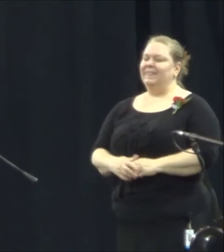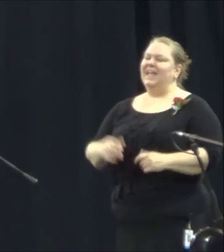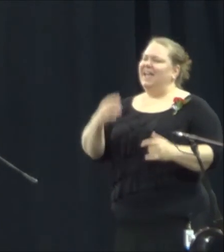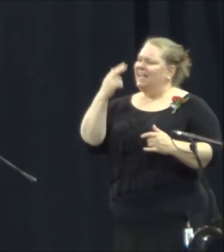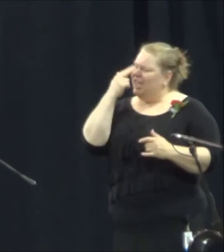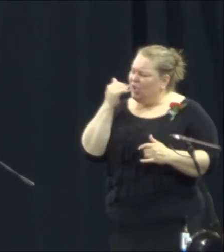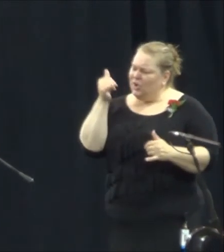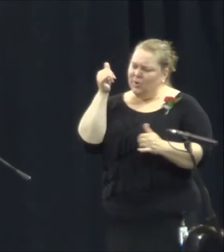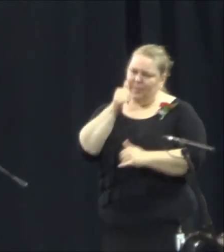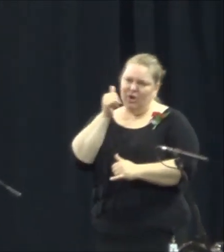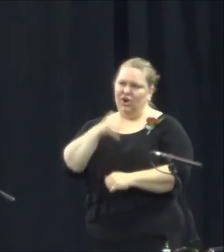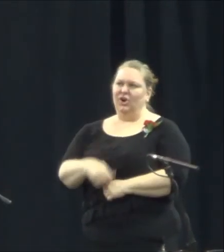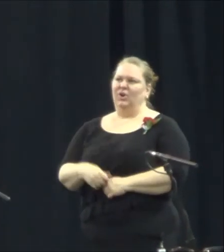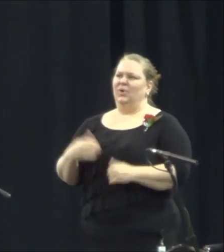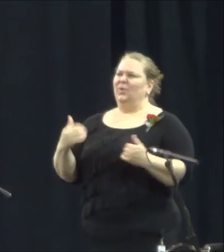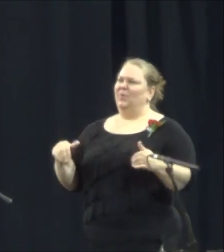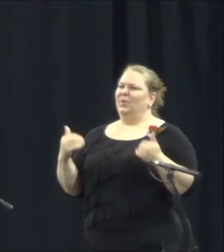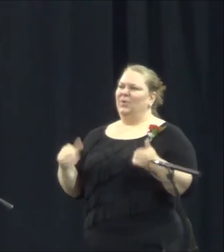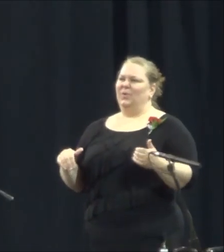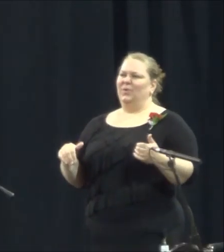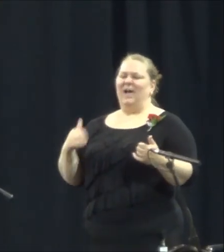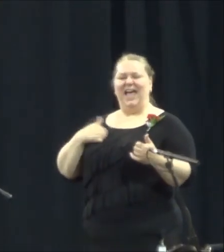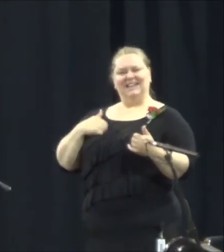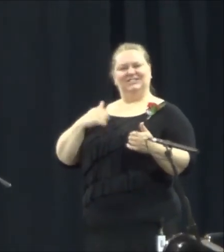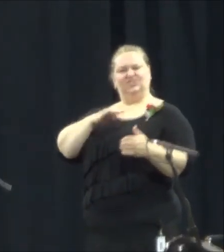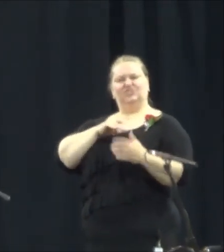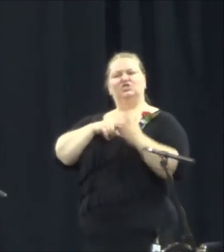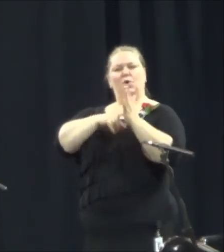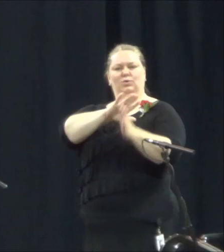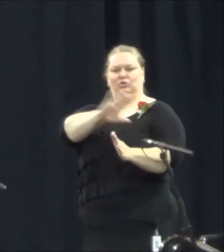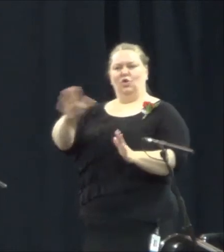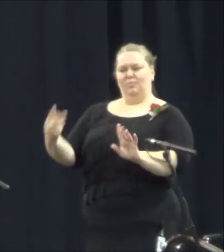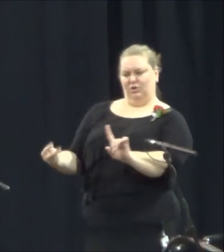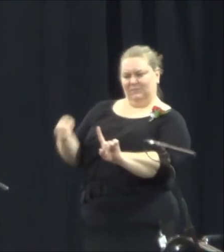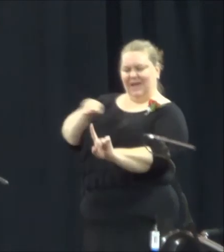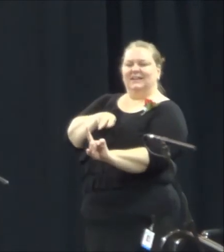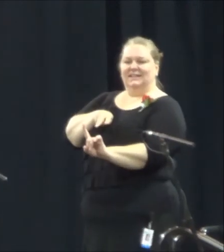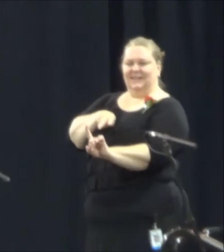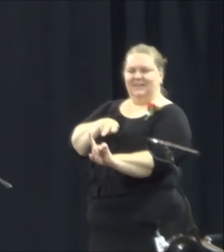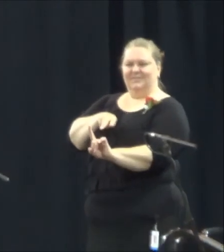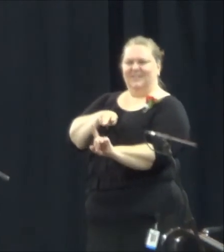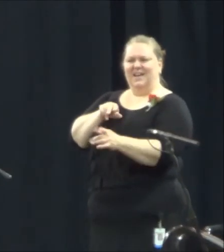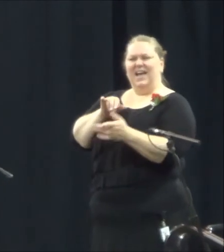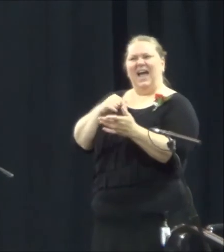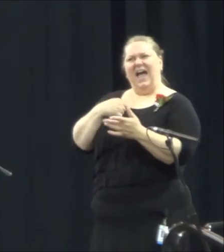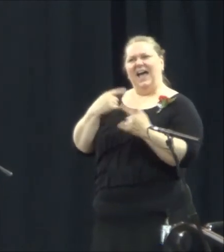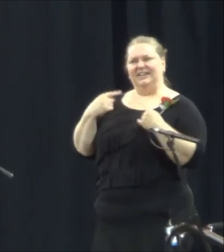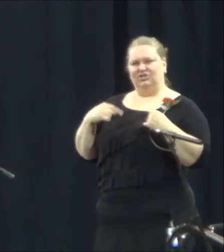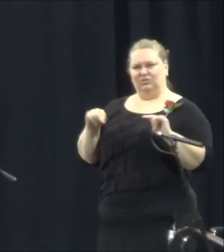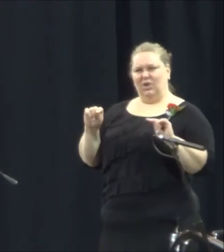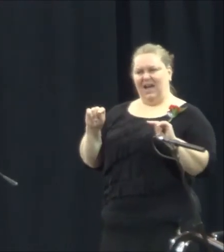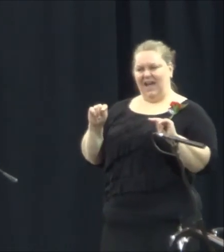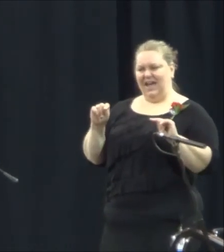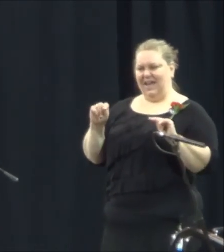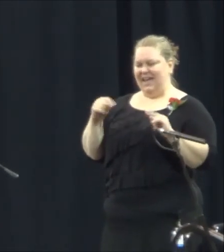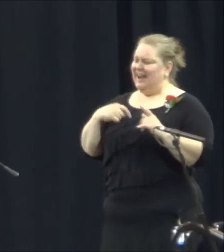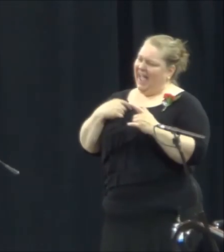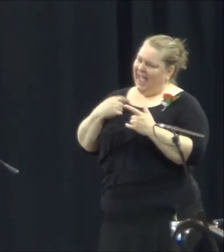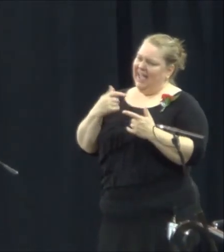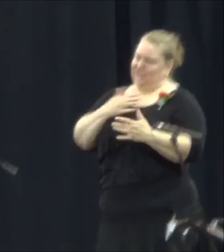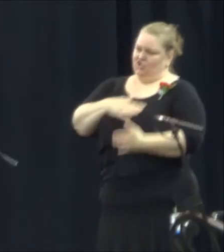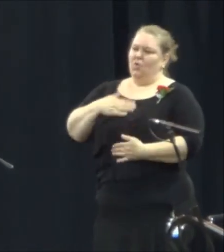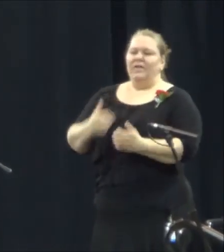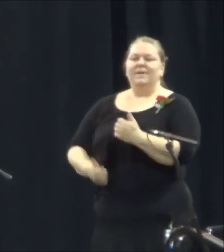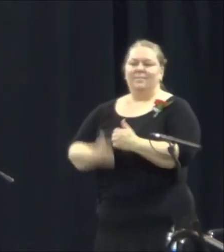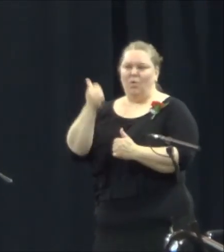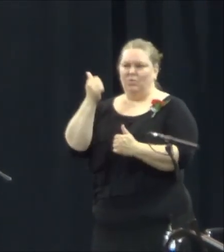Humor is sort of involves a sense of perspective. But this is a thing, quite frankly, that I have enjoyed most about